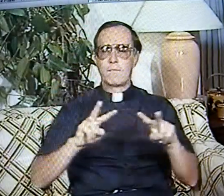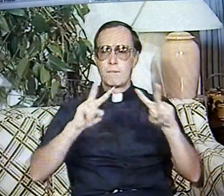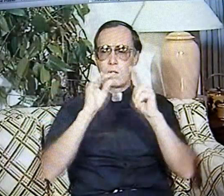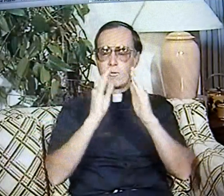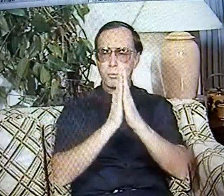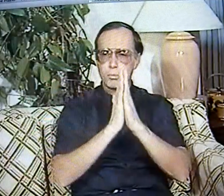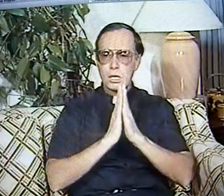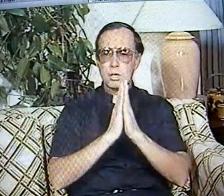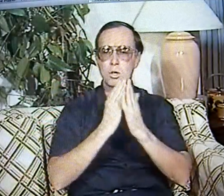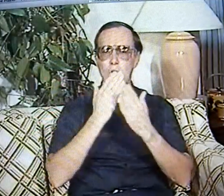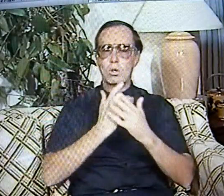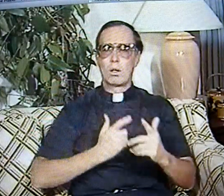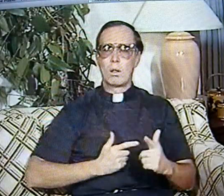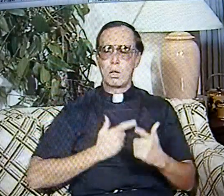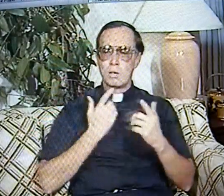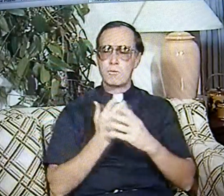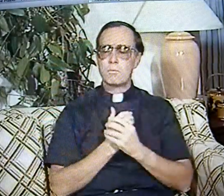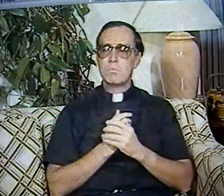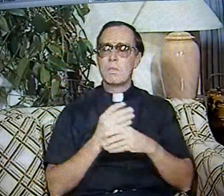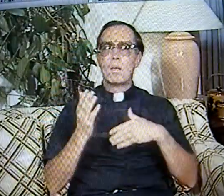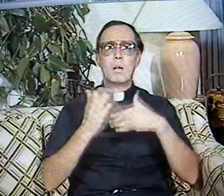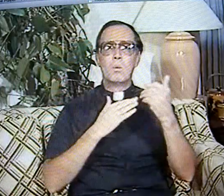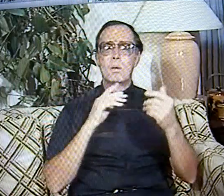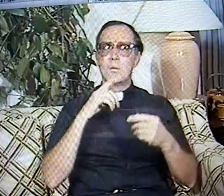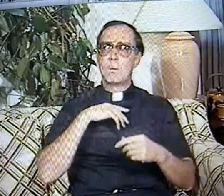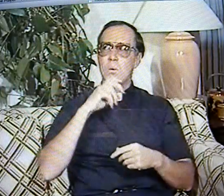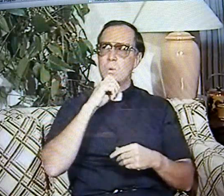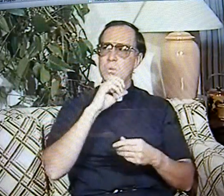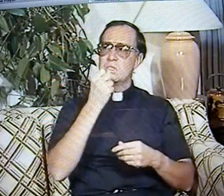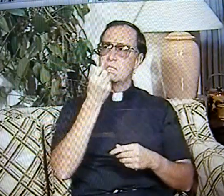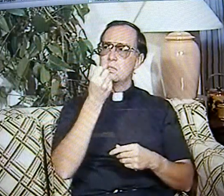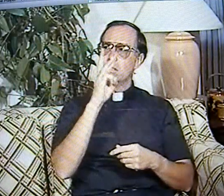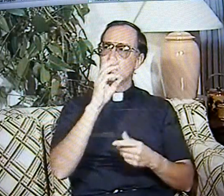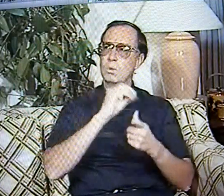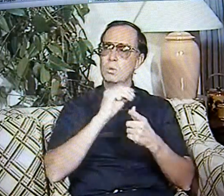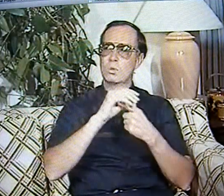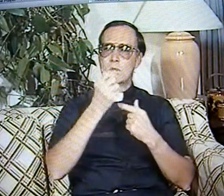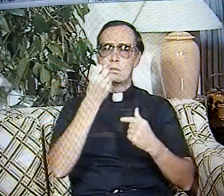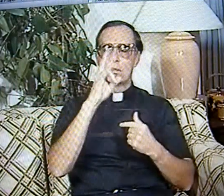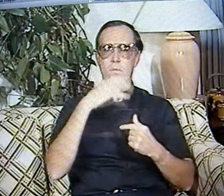I learned the importance of religious and praying about God.